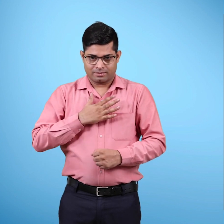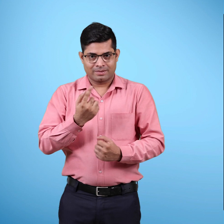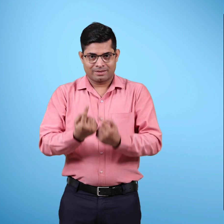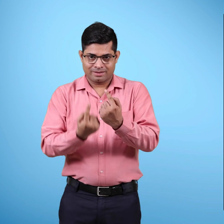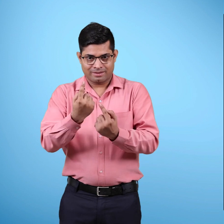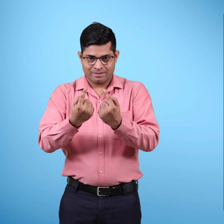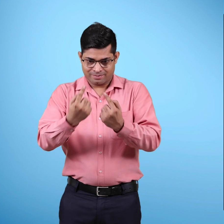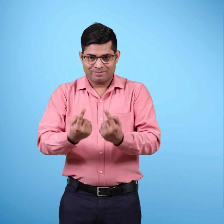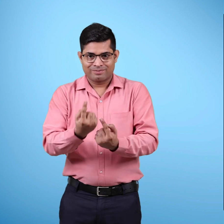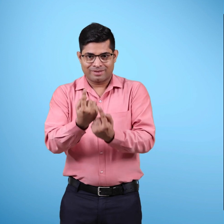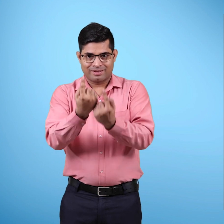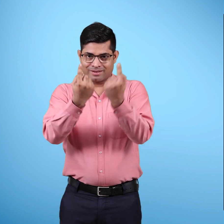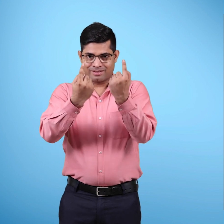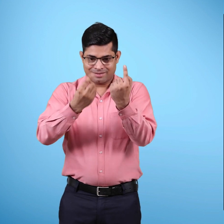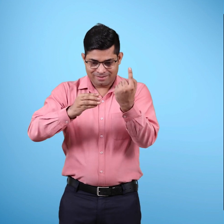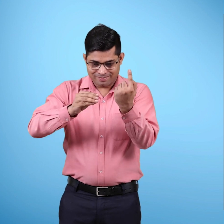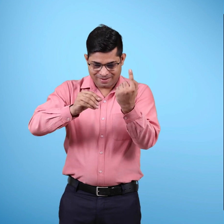Which part of the plant is in the soil?